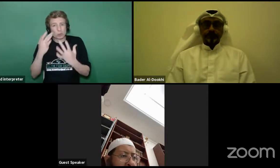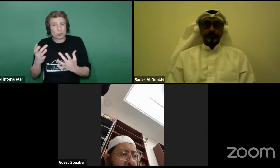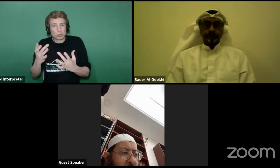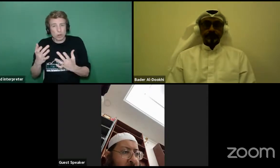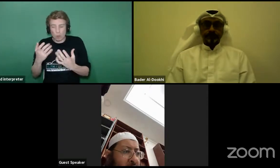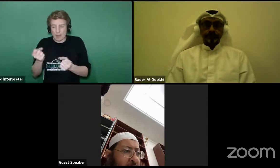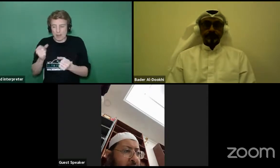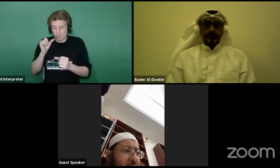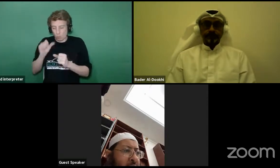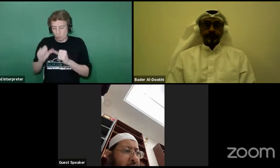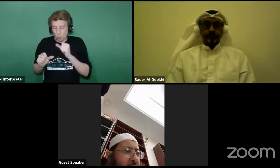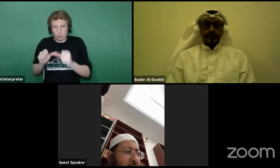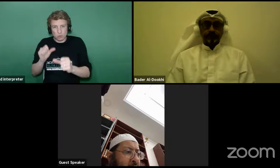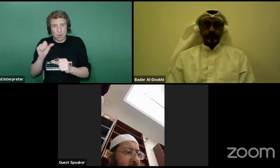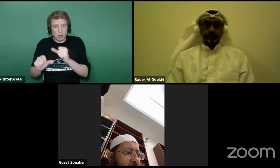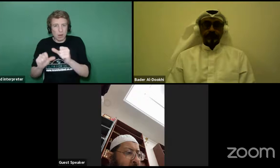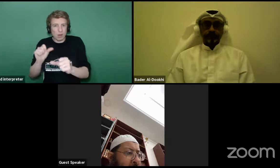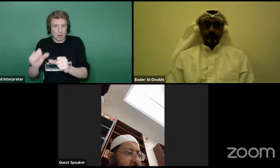that you should not